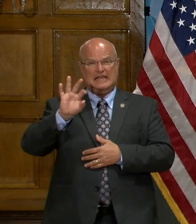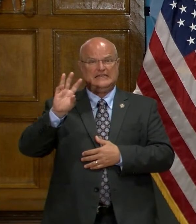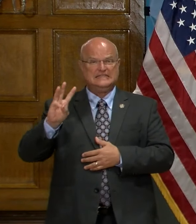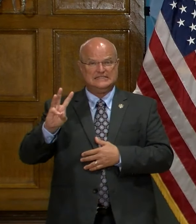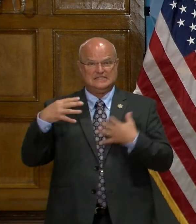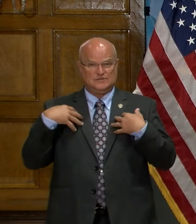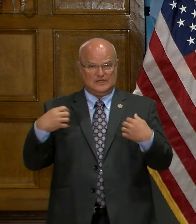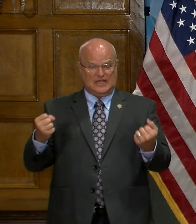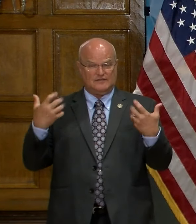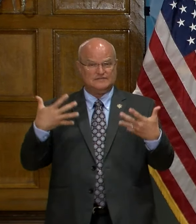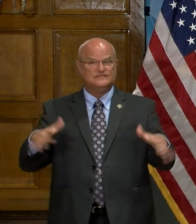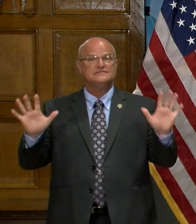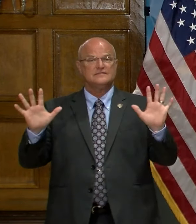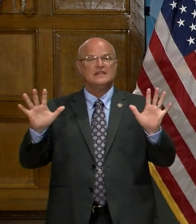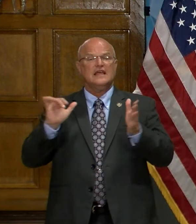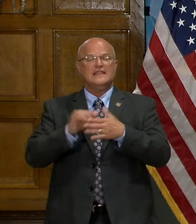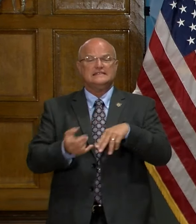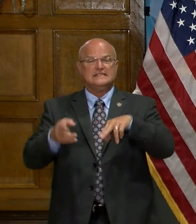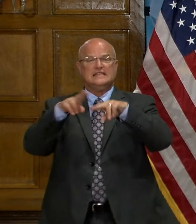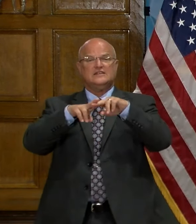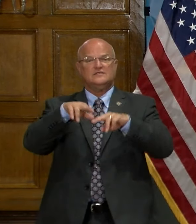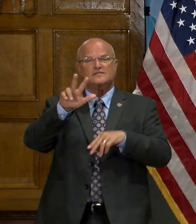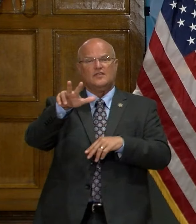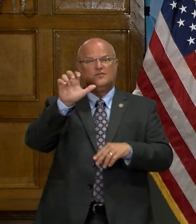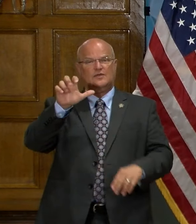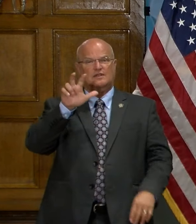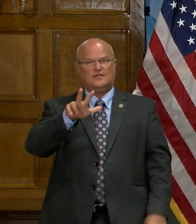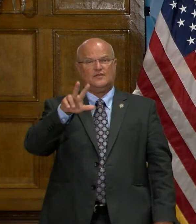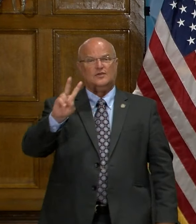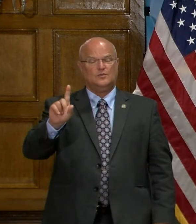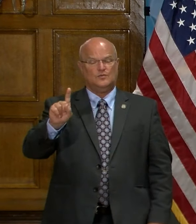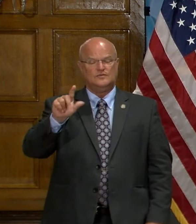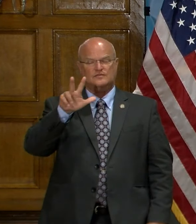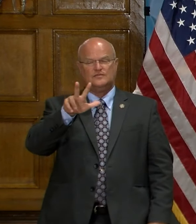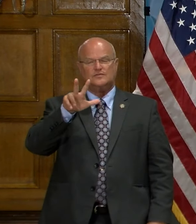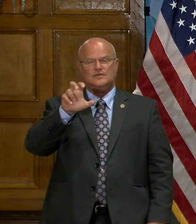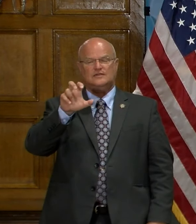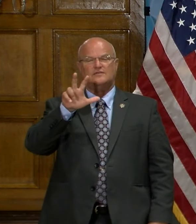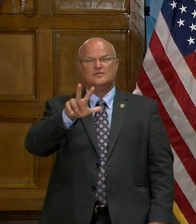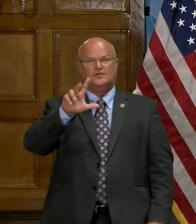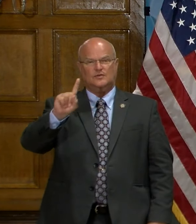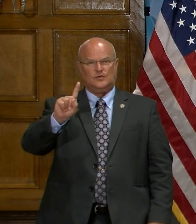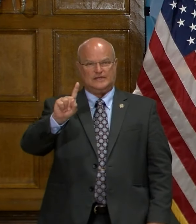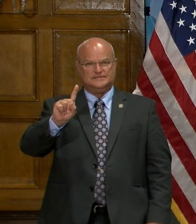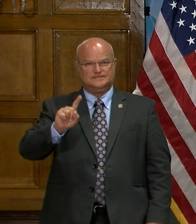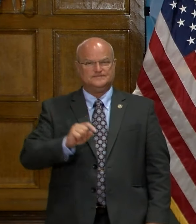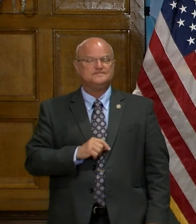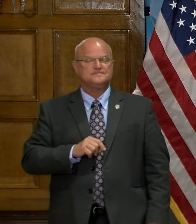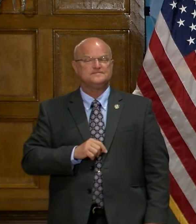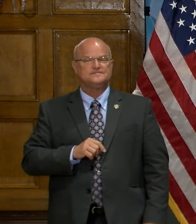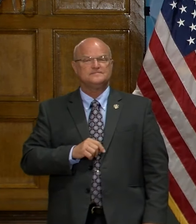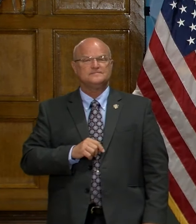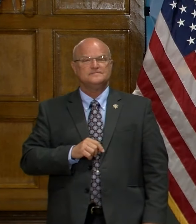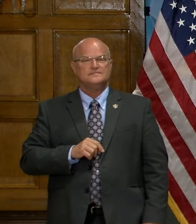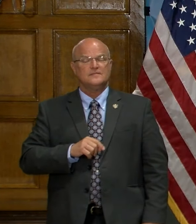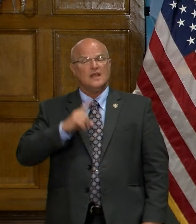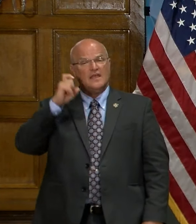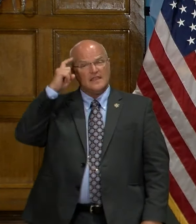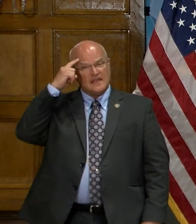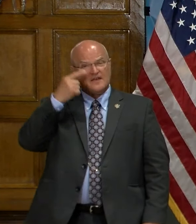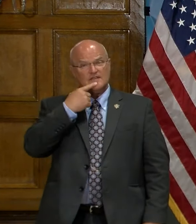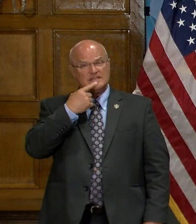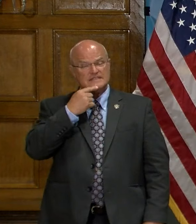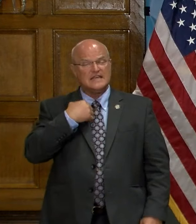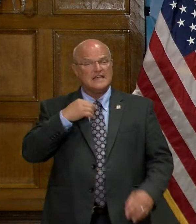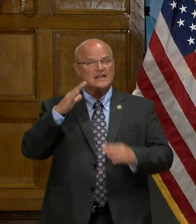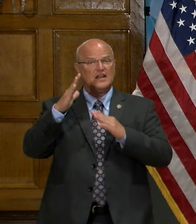8,996 who have recovered. That's an increase of 331 from yesterday. The governor's already